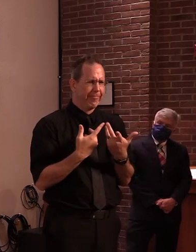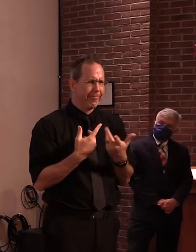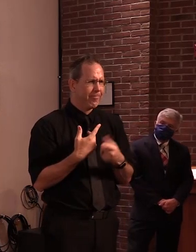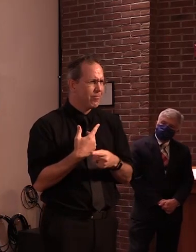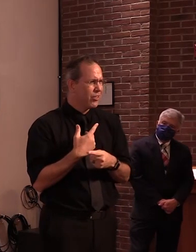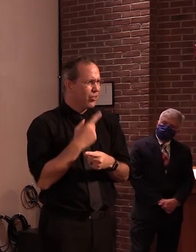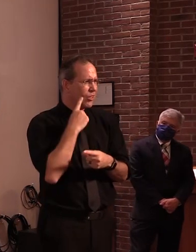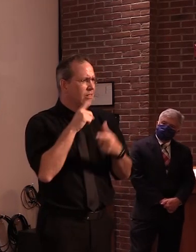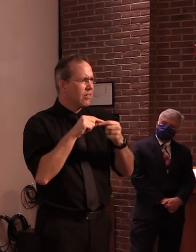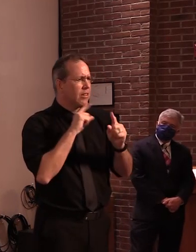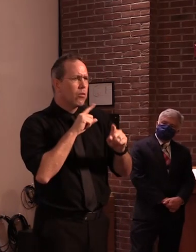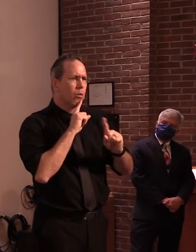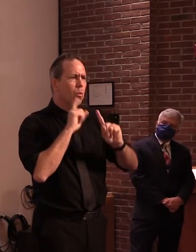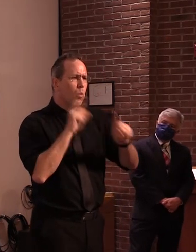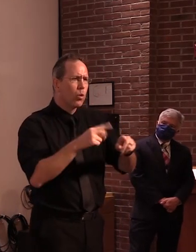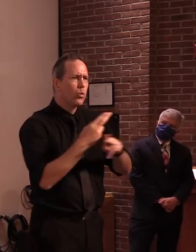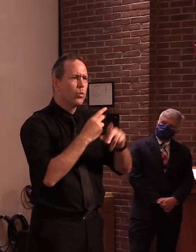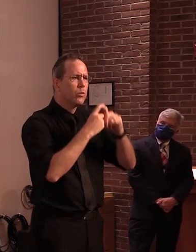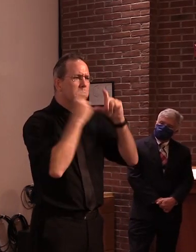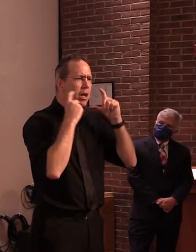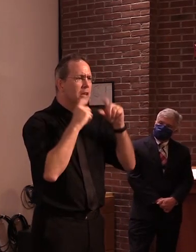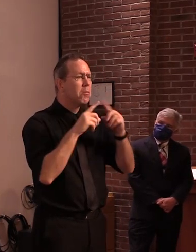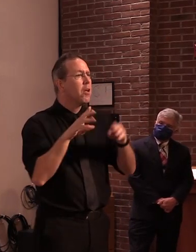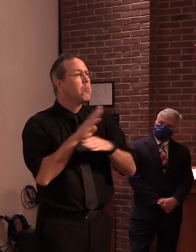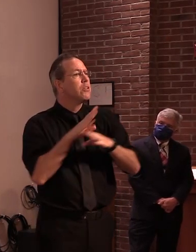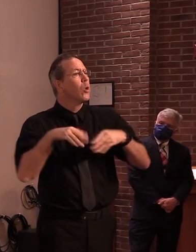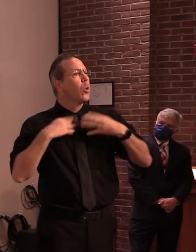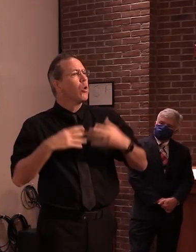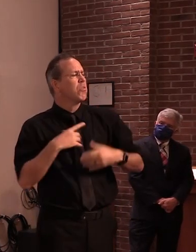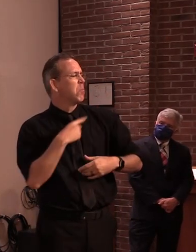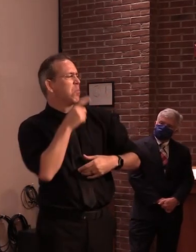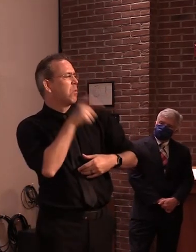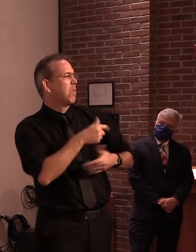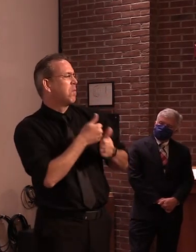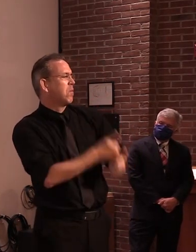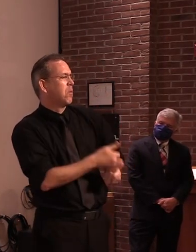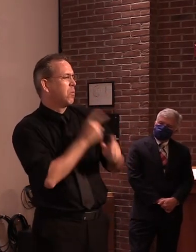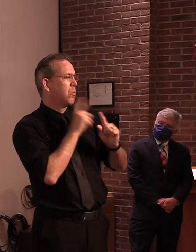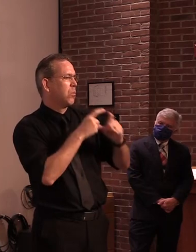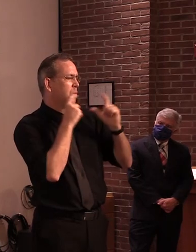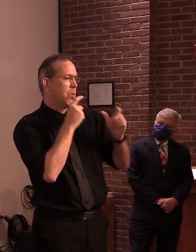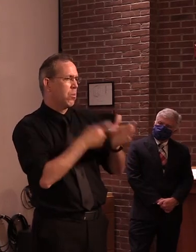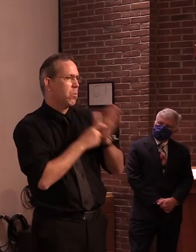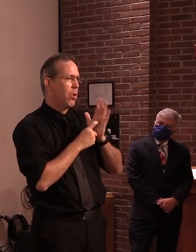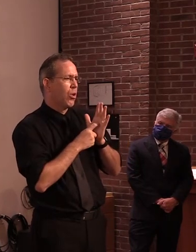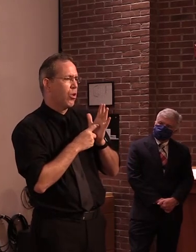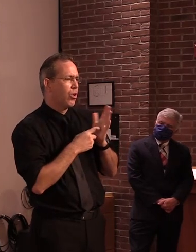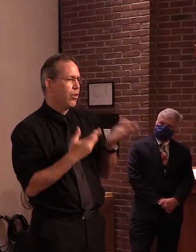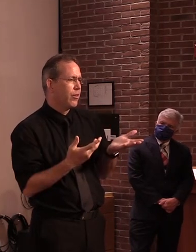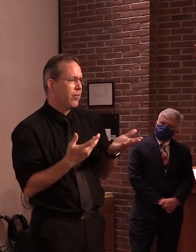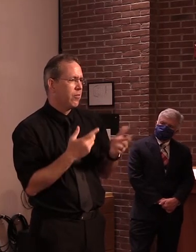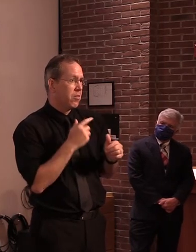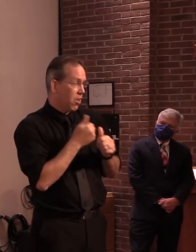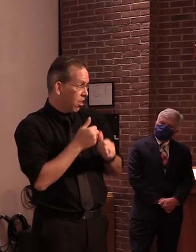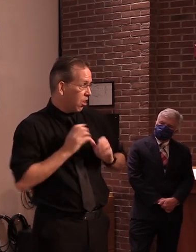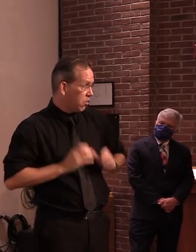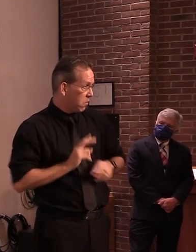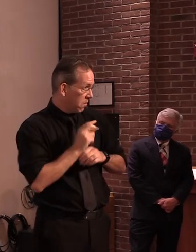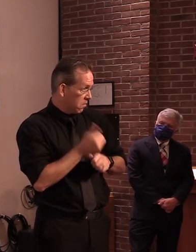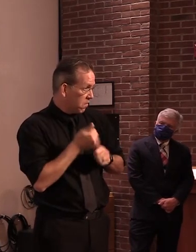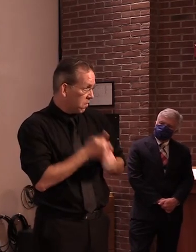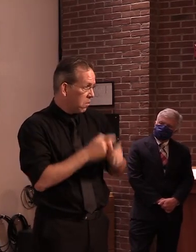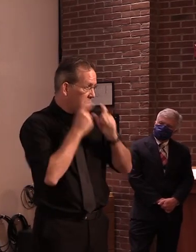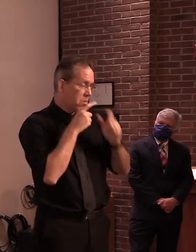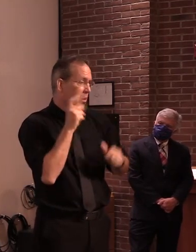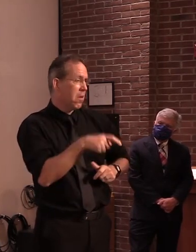if business owners don't have to follow it or have their customers follow it? Yeah, no, it's required, Kevin. It's just that I don't want them to